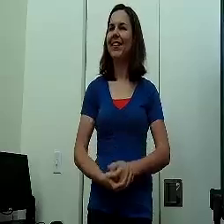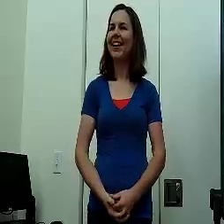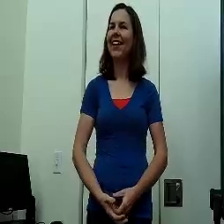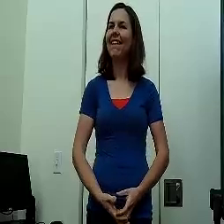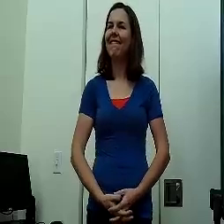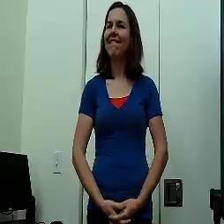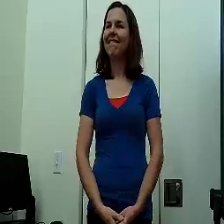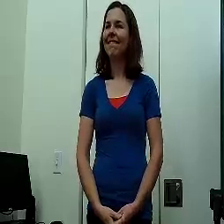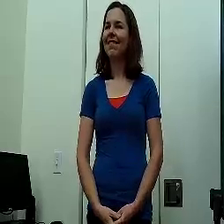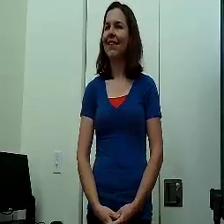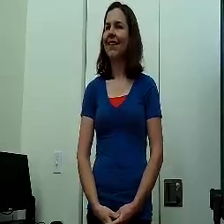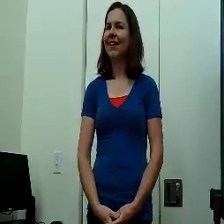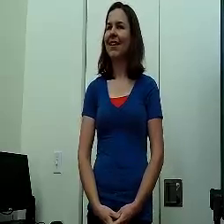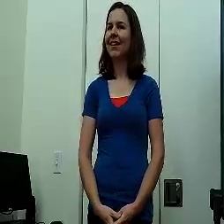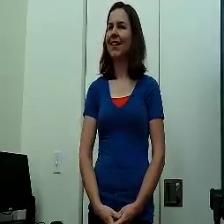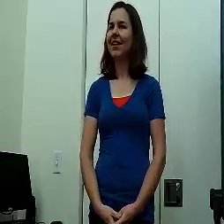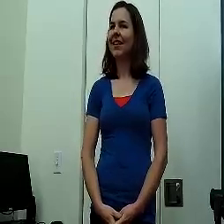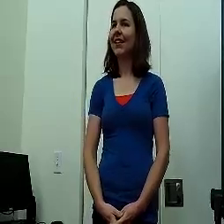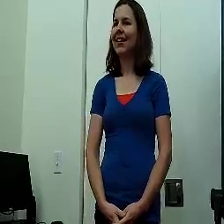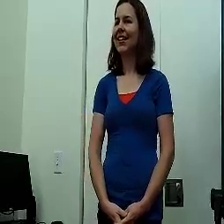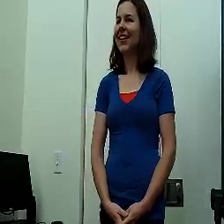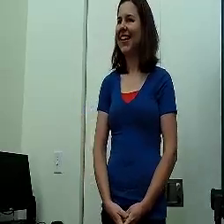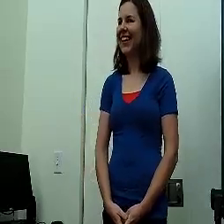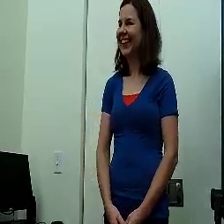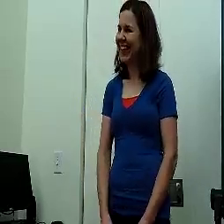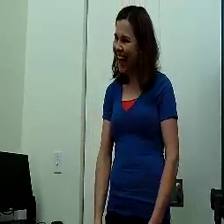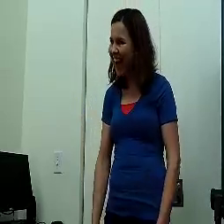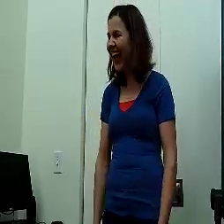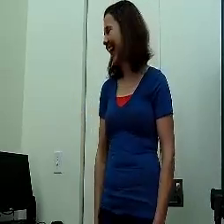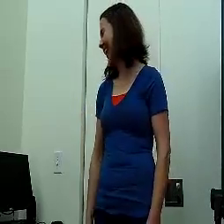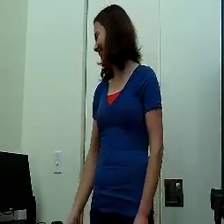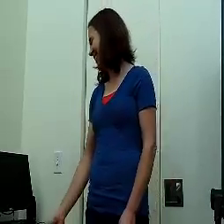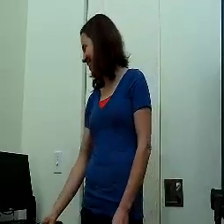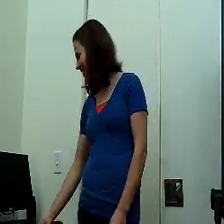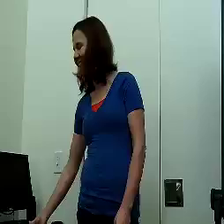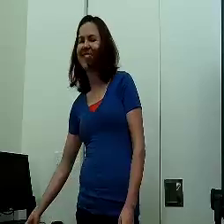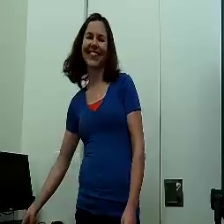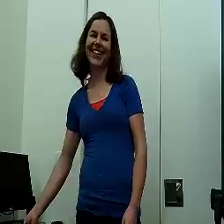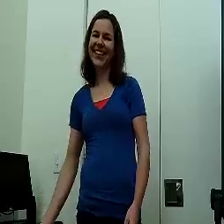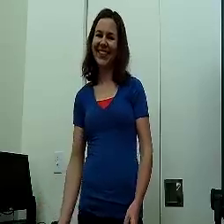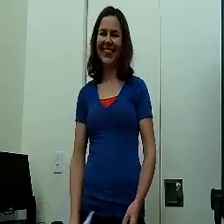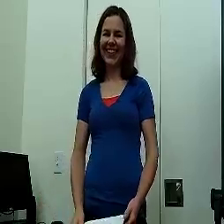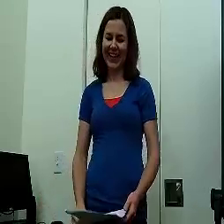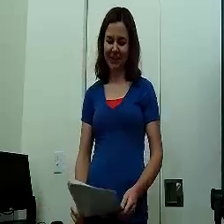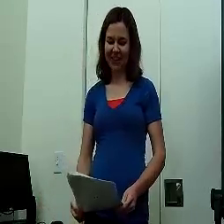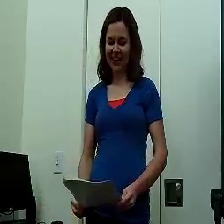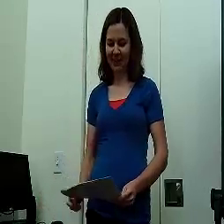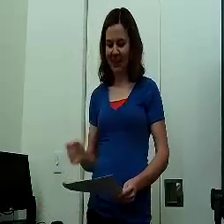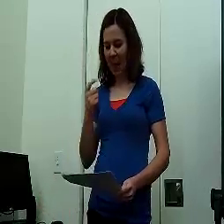started. It's not a hominin, so it's It's not, no, you can't do it like an airplane.